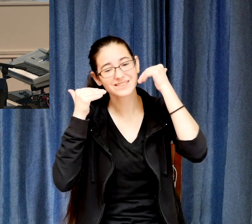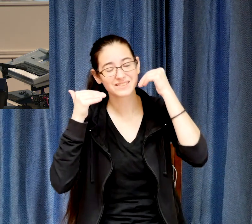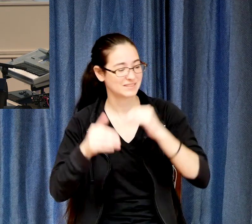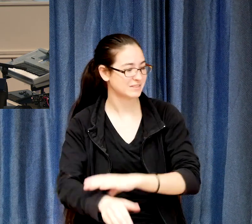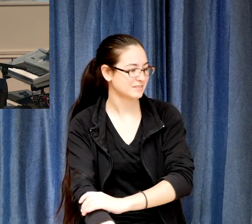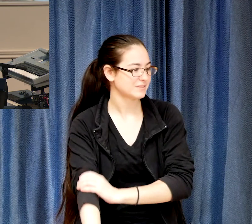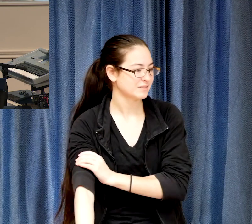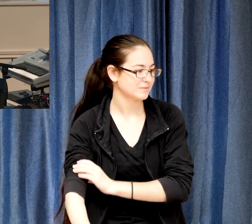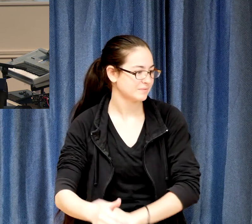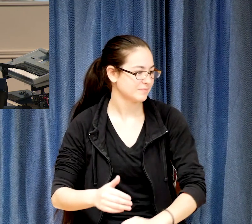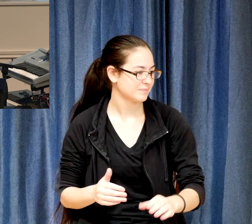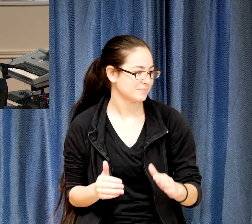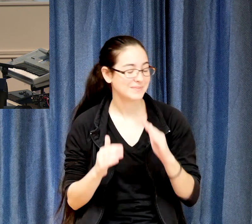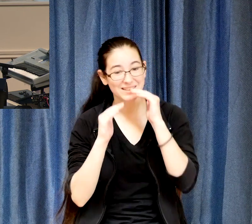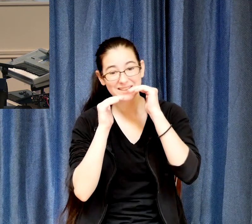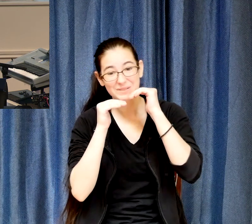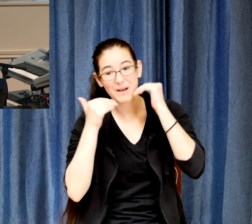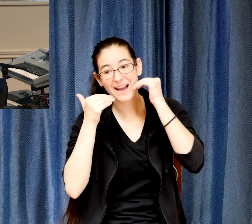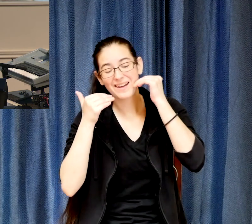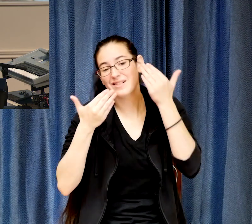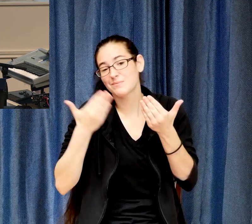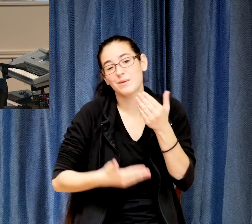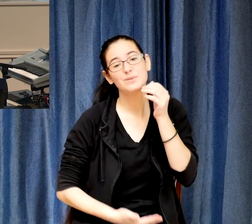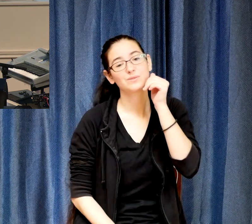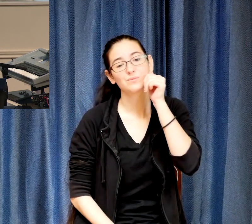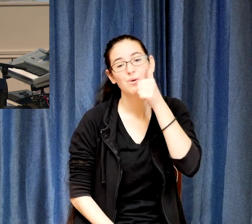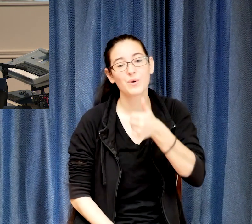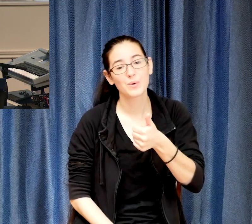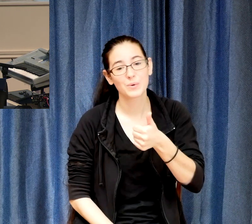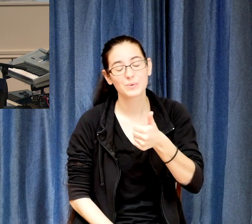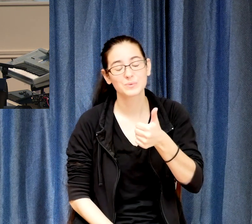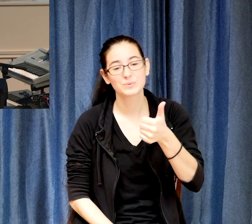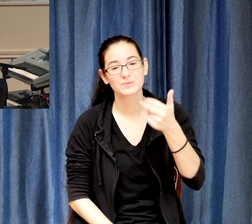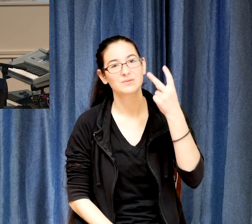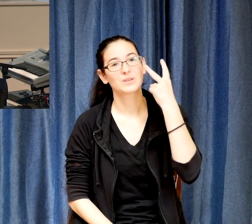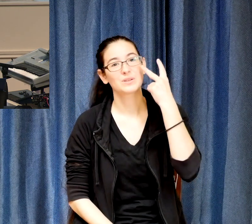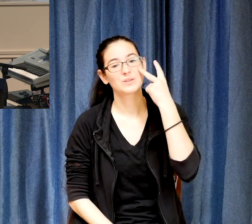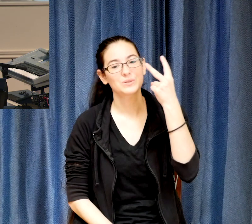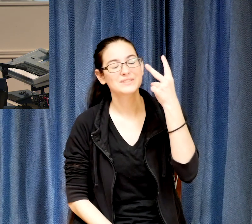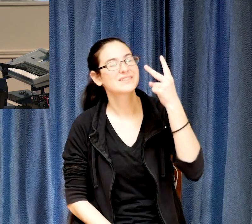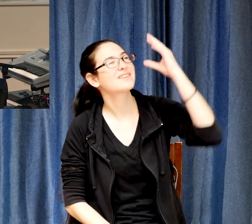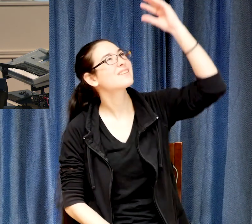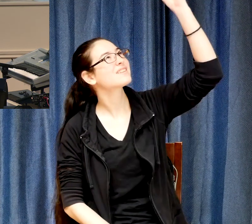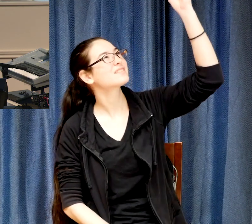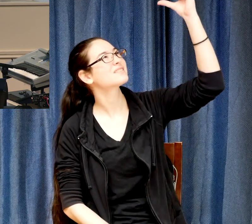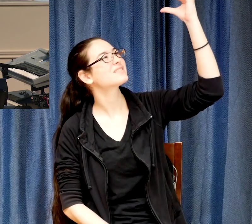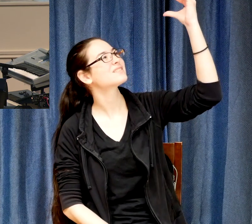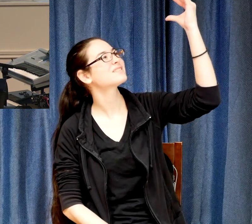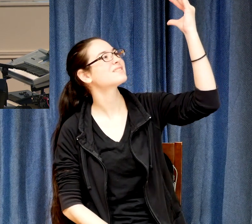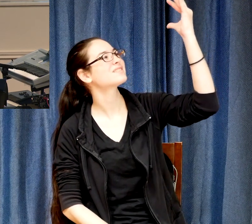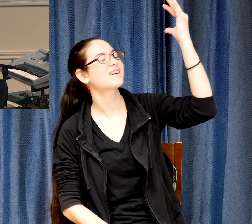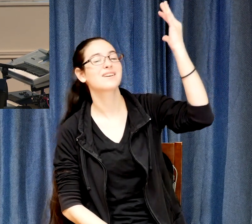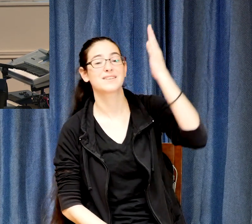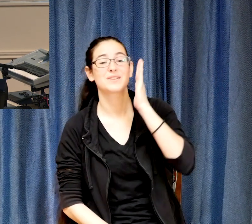smile, maybe tomorrow you'll see the sun come